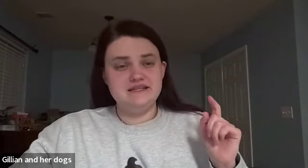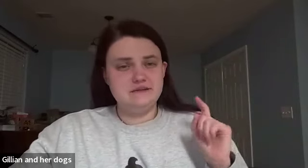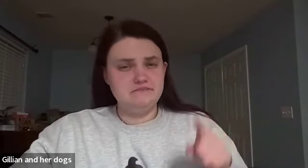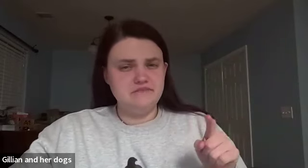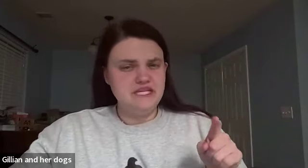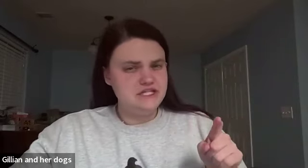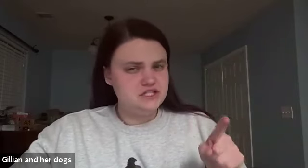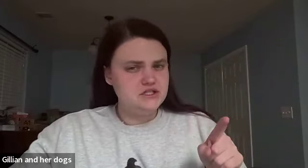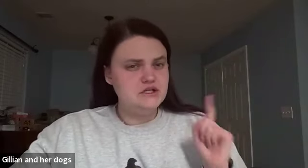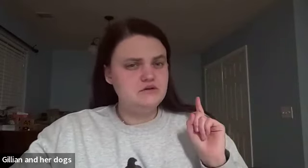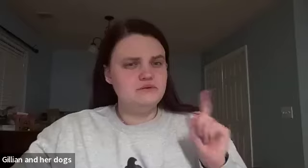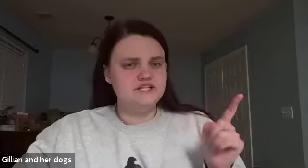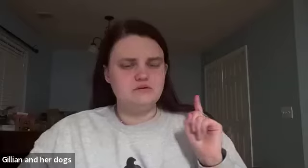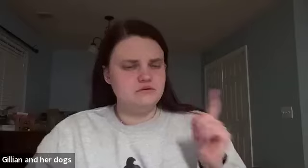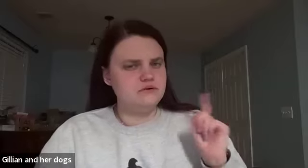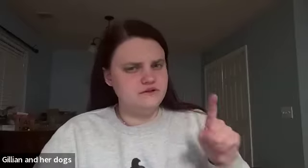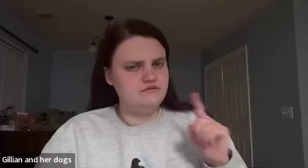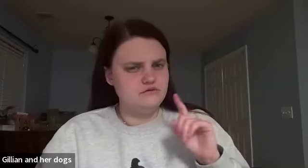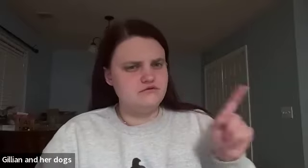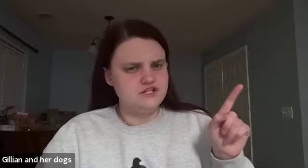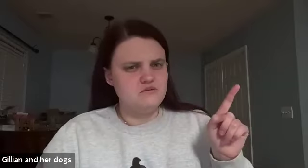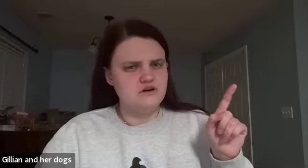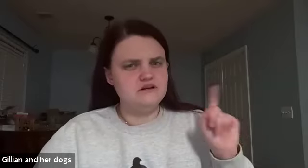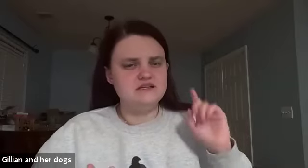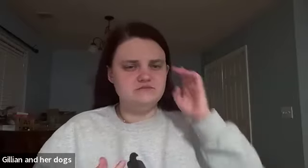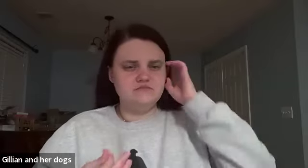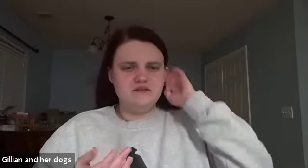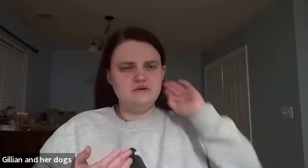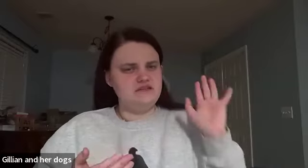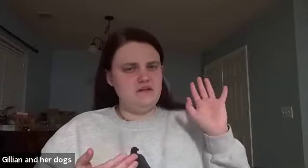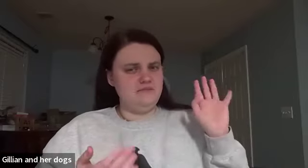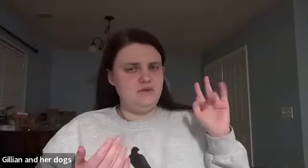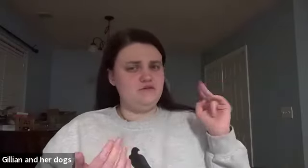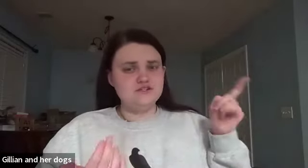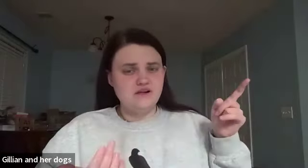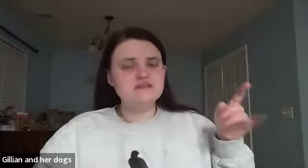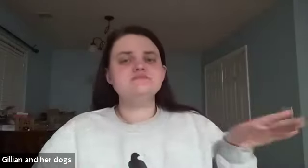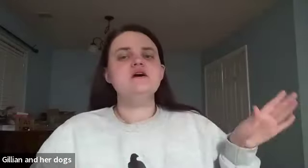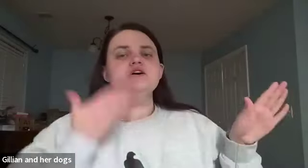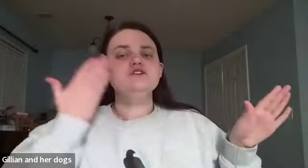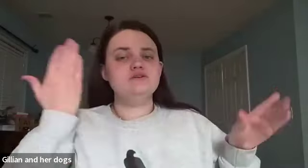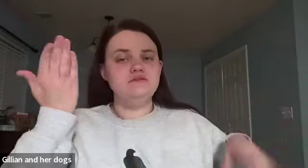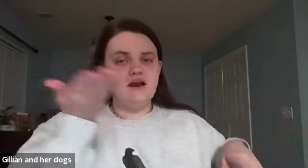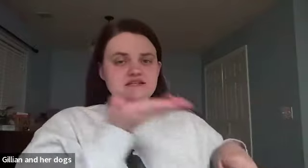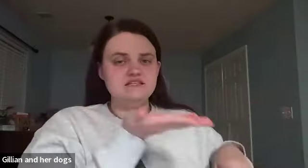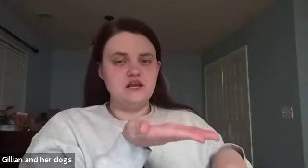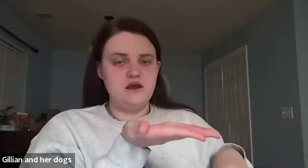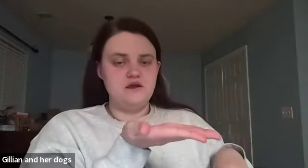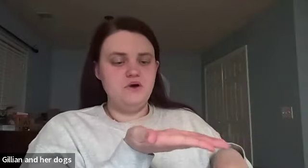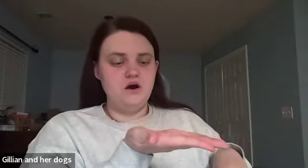nice to meet you, which we'll refresh that one because I think we did that like maybe our first class. So nice is going to have your